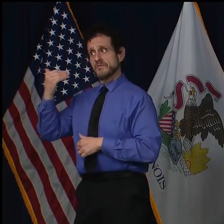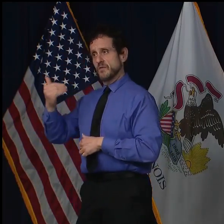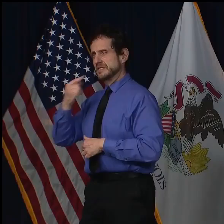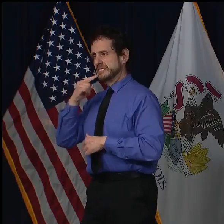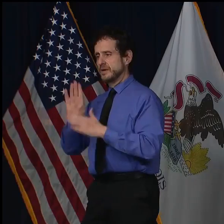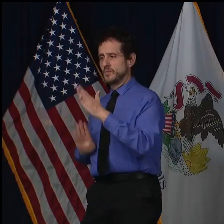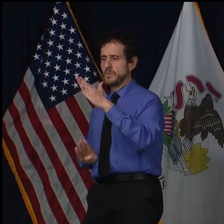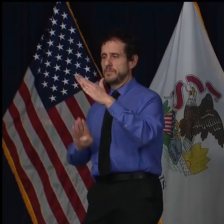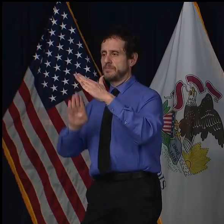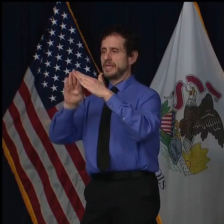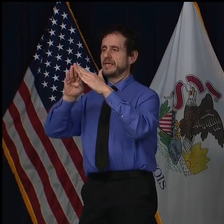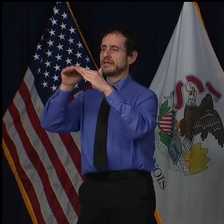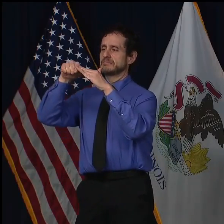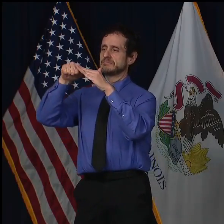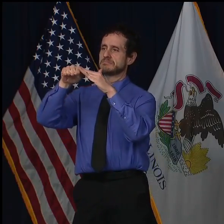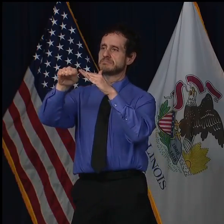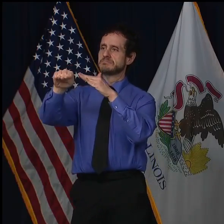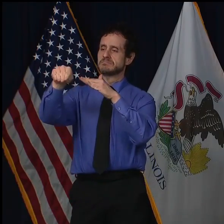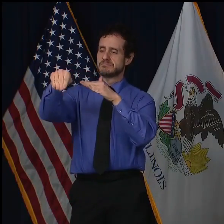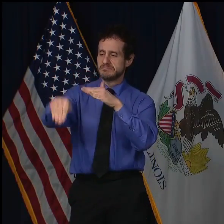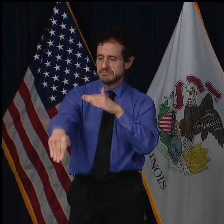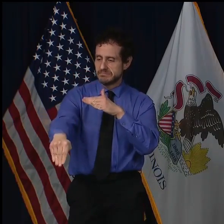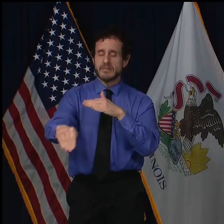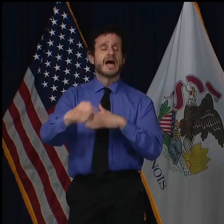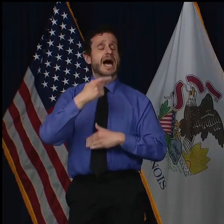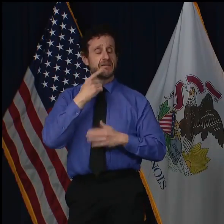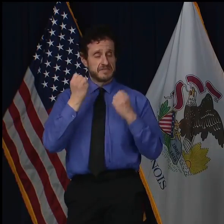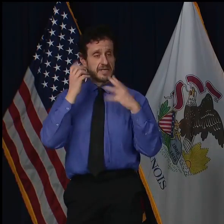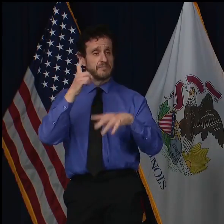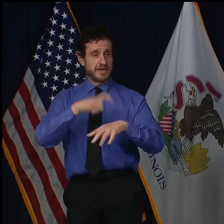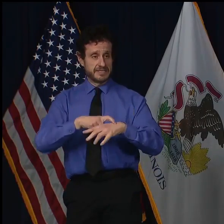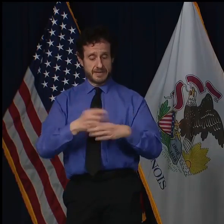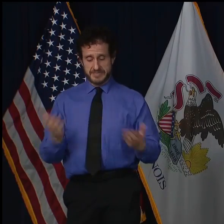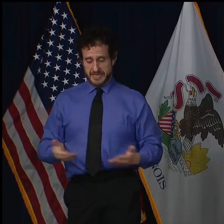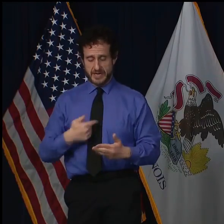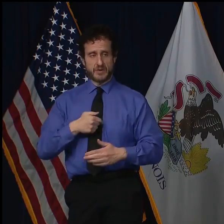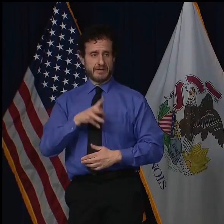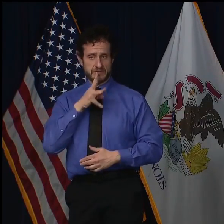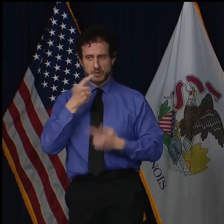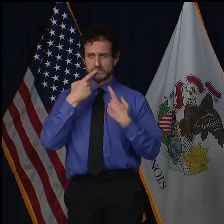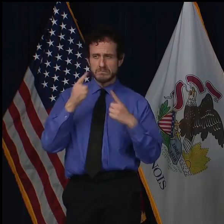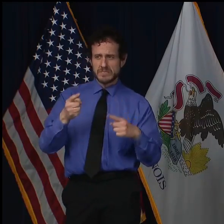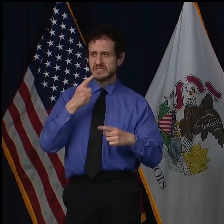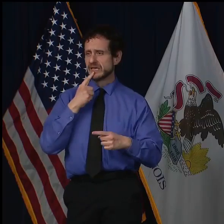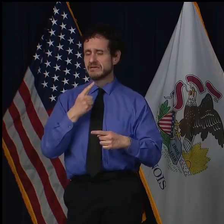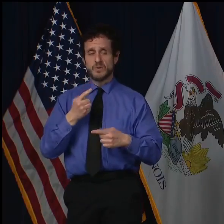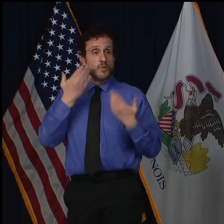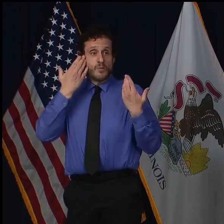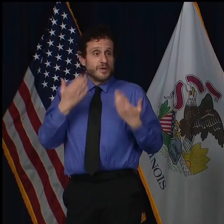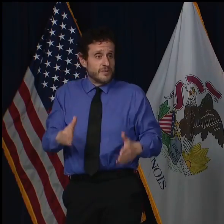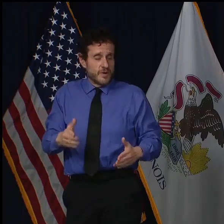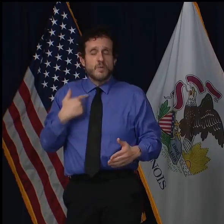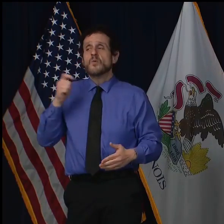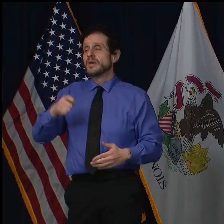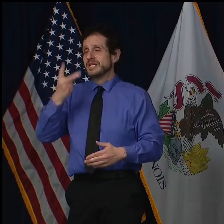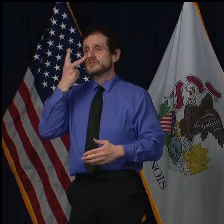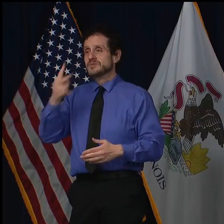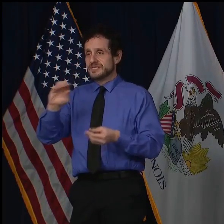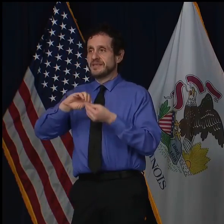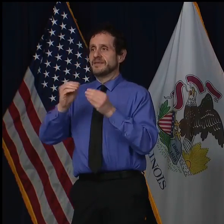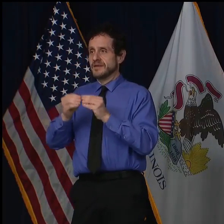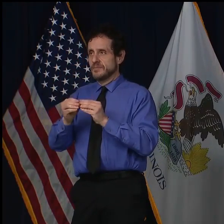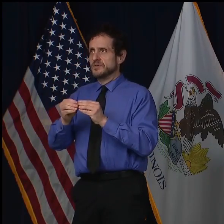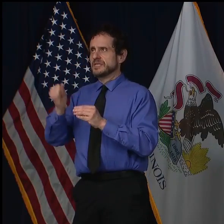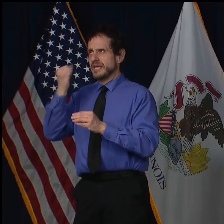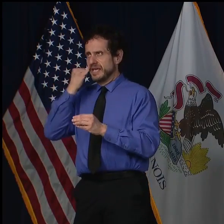peak and then you'd head down the other side. I think I have said many times from this podium, though, that we don't know. You don't know until you see it in the rearview mirror